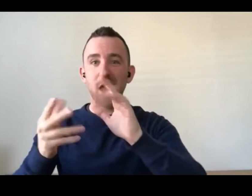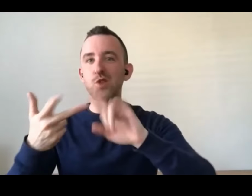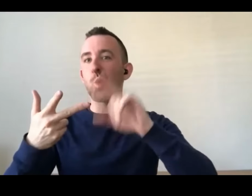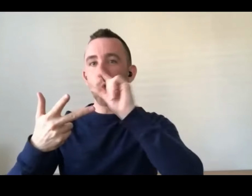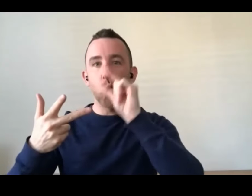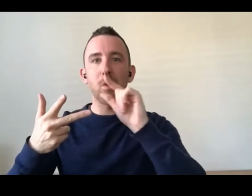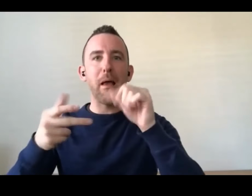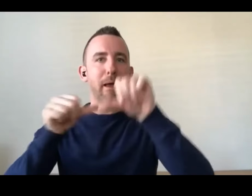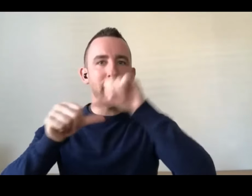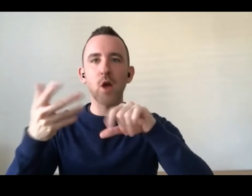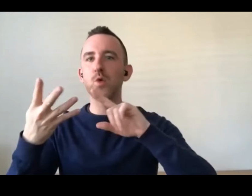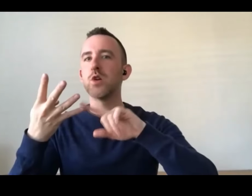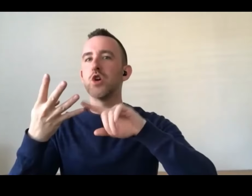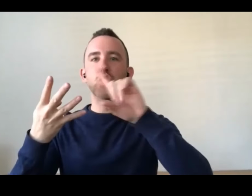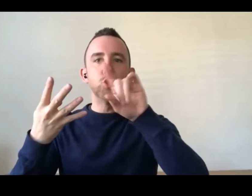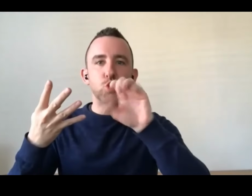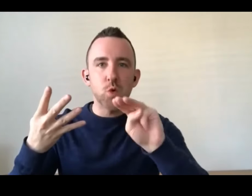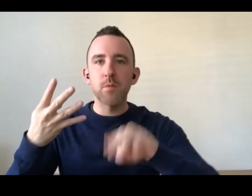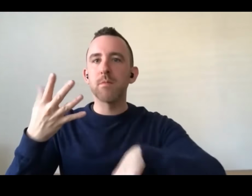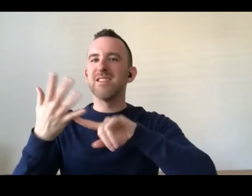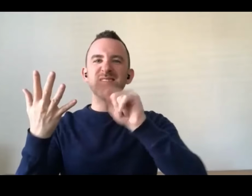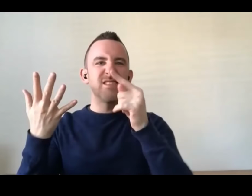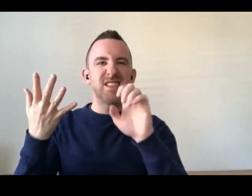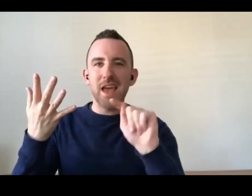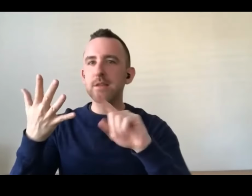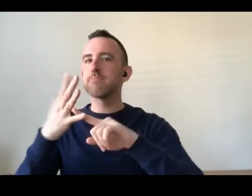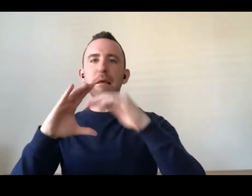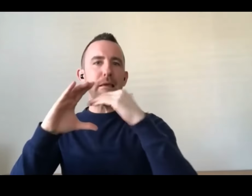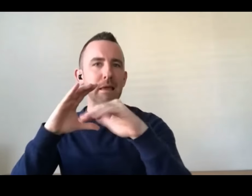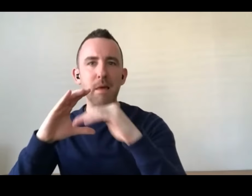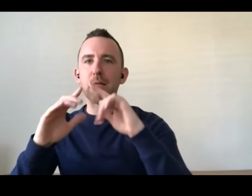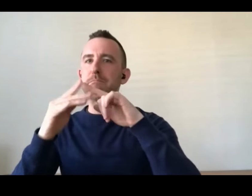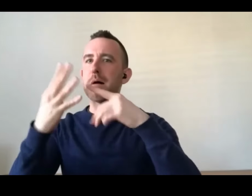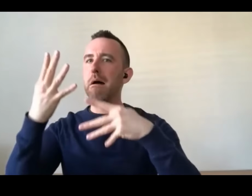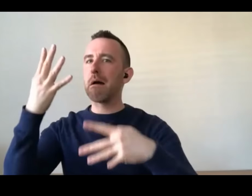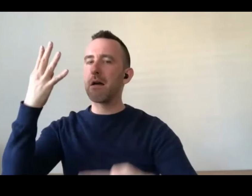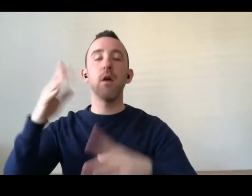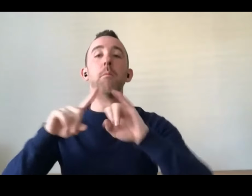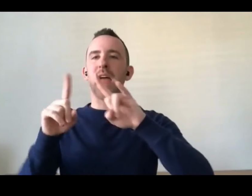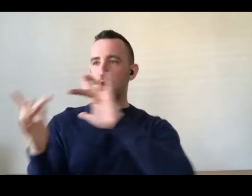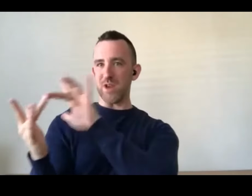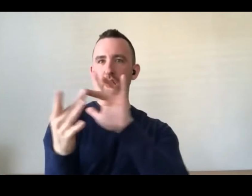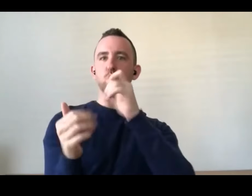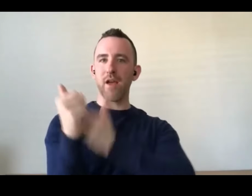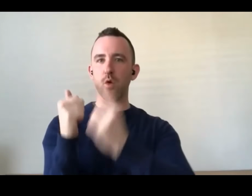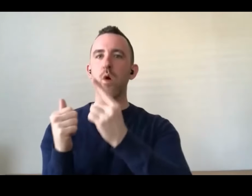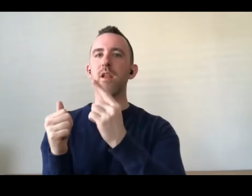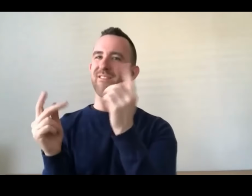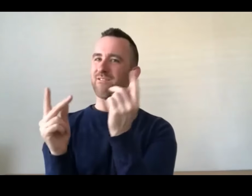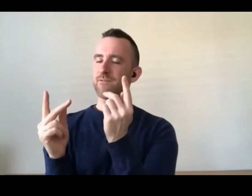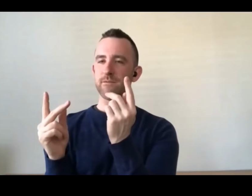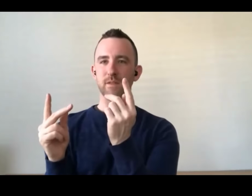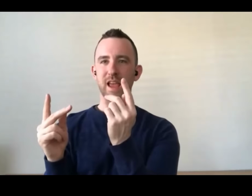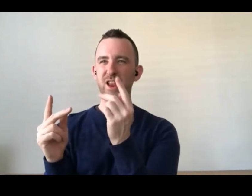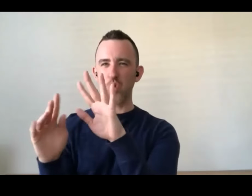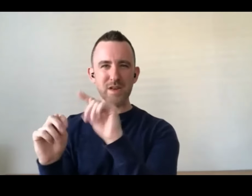Hangout, Zoom, texting, emailing. They use a lot of different things, but reach out to everybody, reach out to your fellow team members. If you're